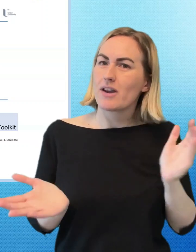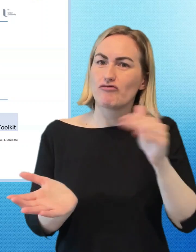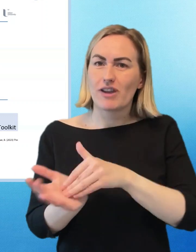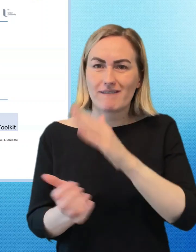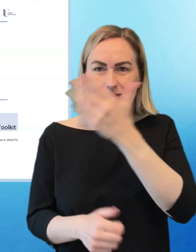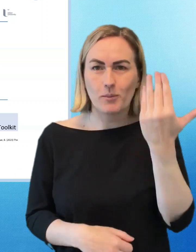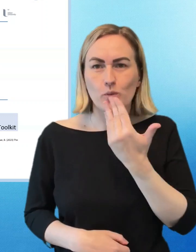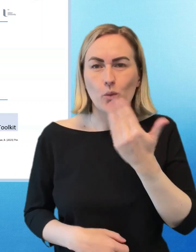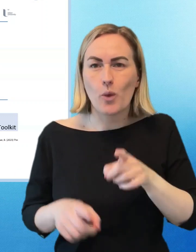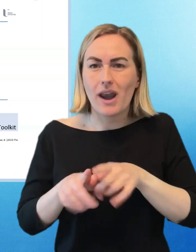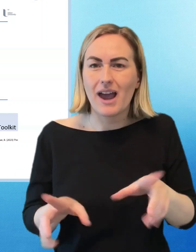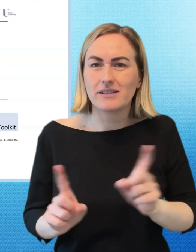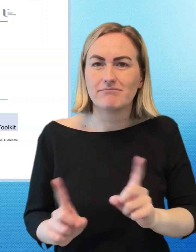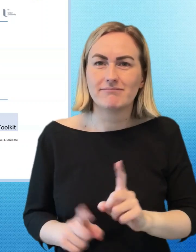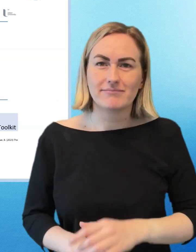to the summer school.